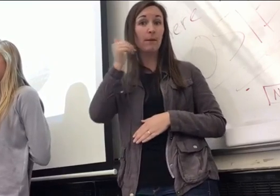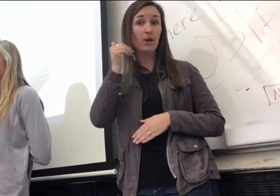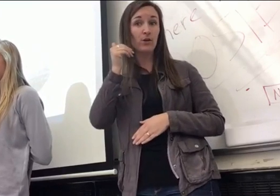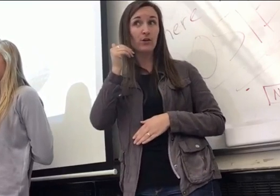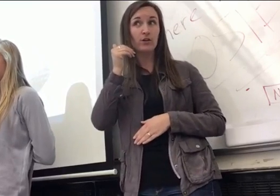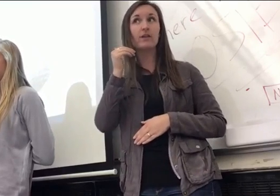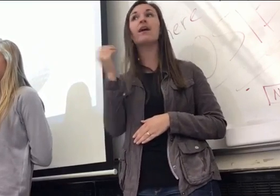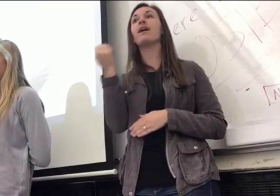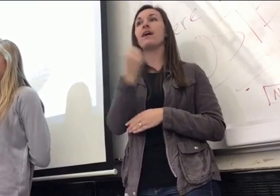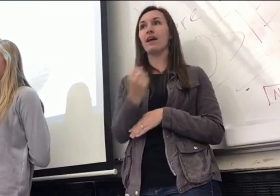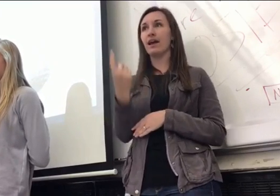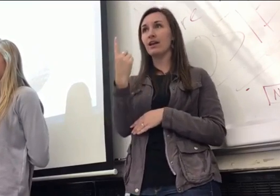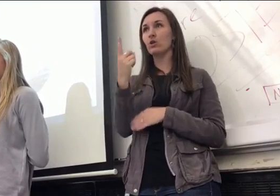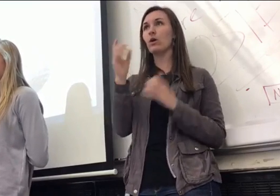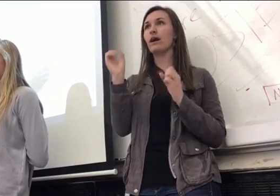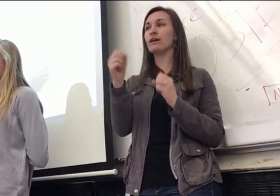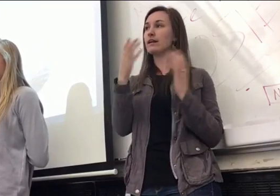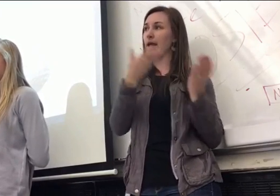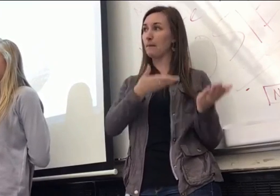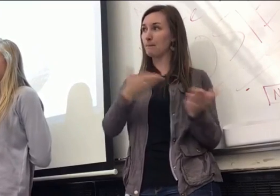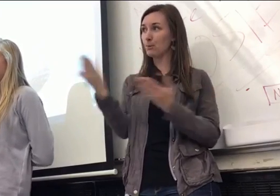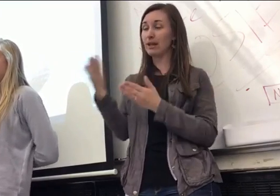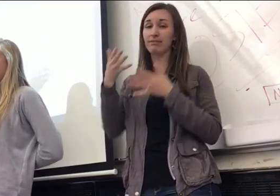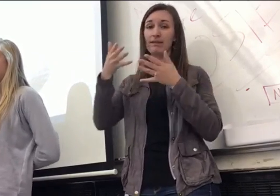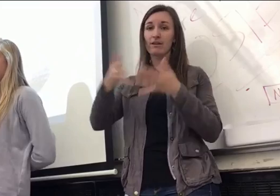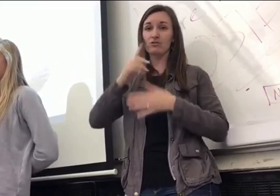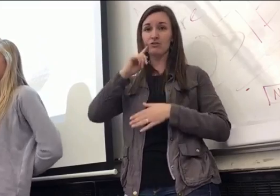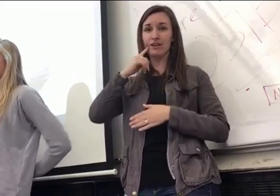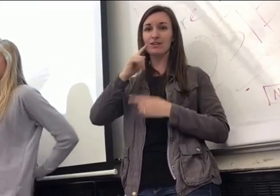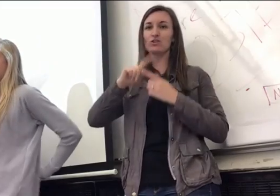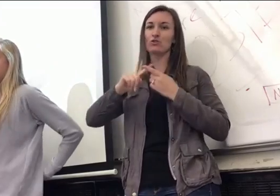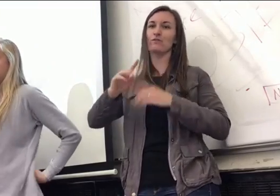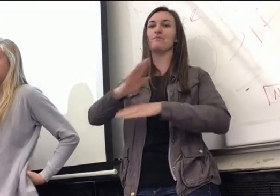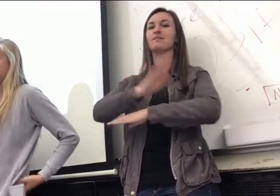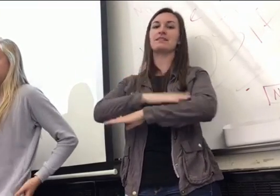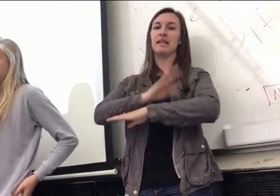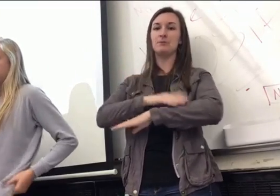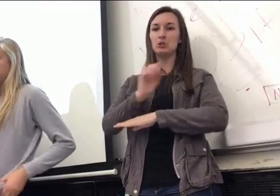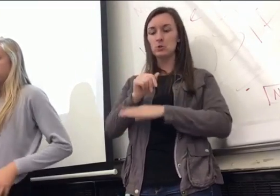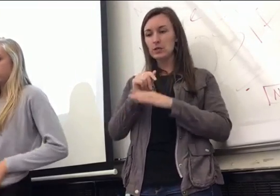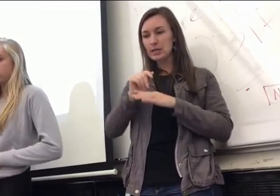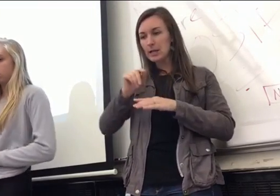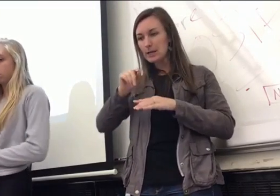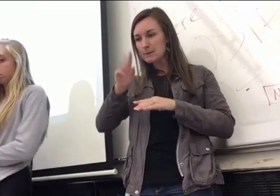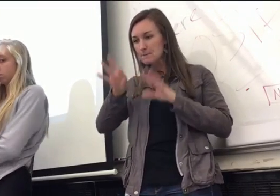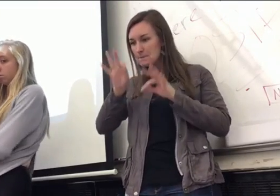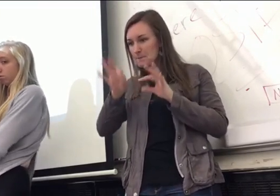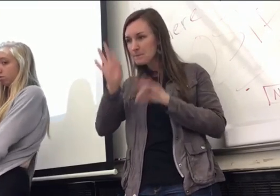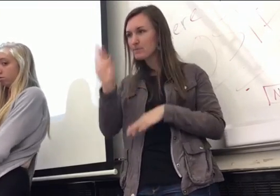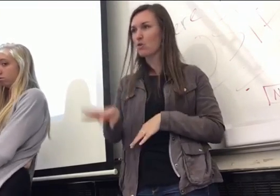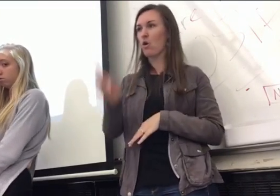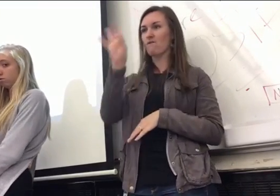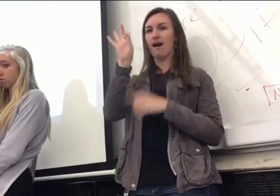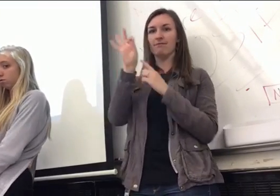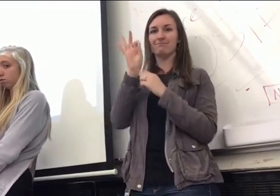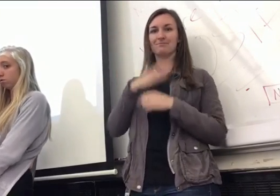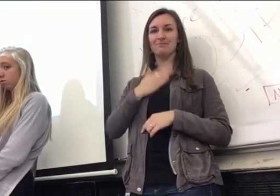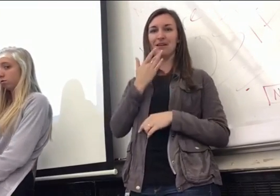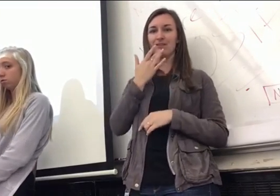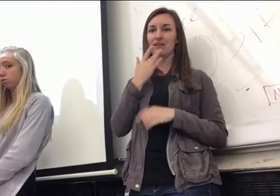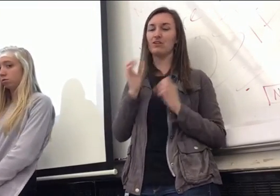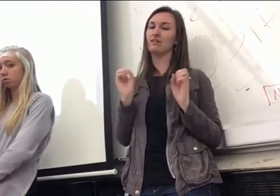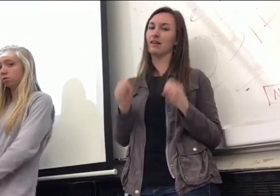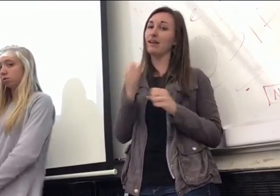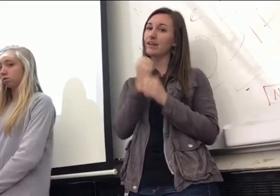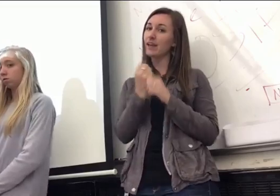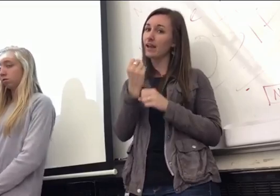okay? Anybody can bring all their extras over to the candy table. You can also then sort through and pick whichever candy you want to keep. Everybody